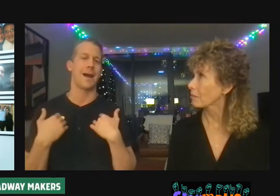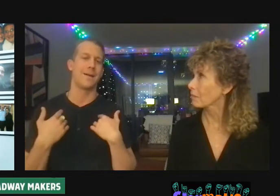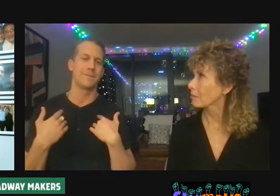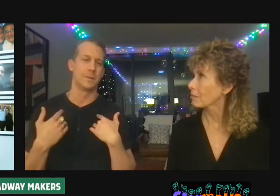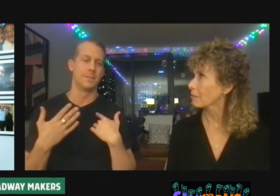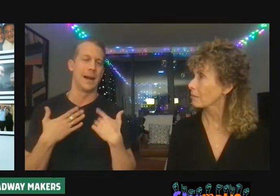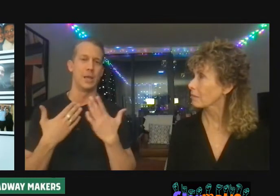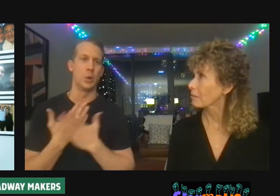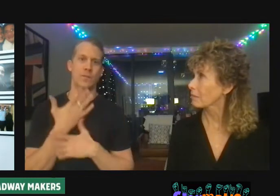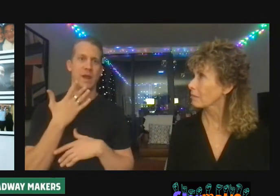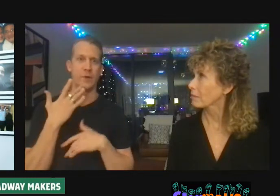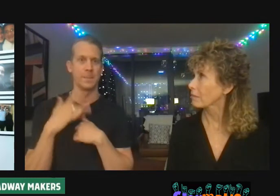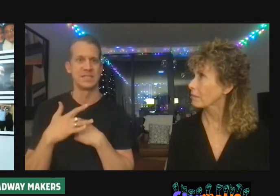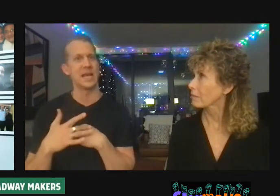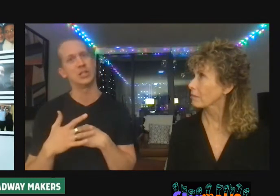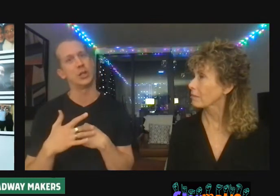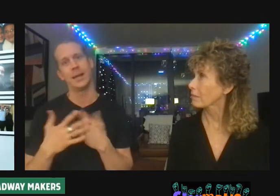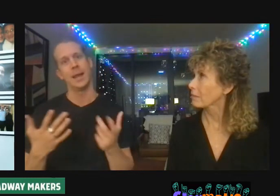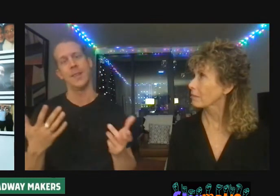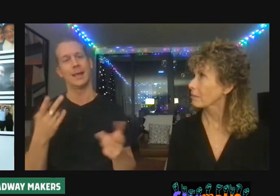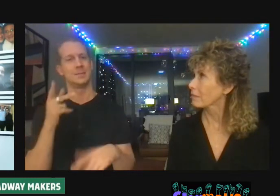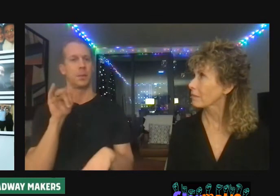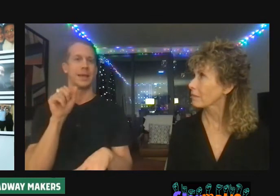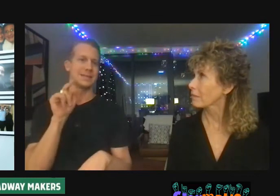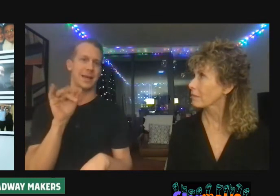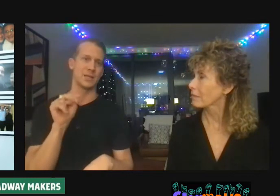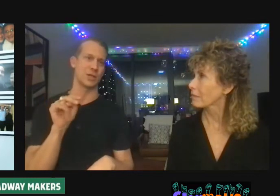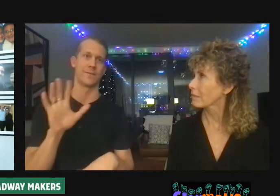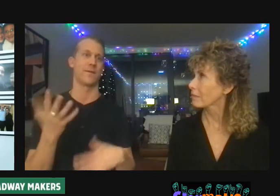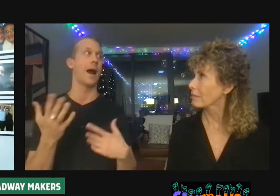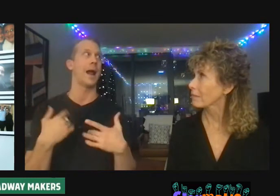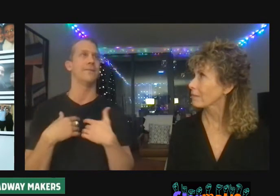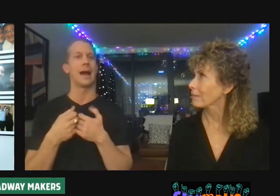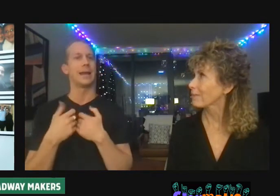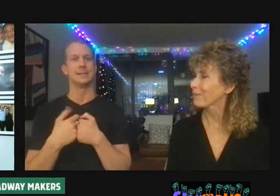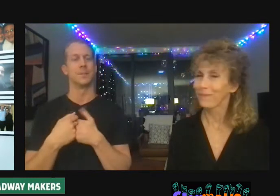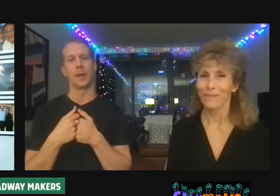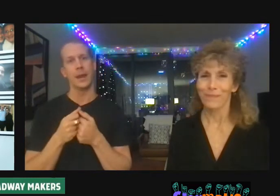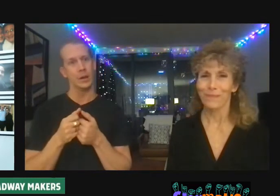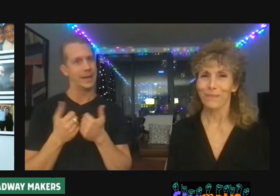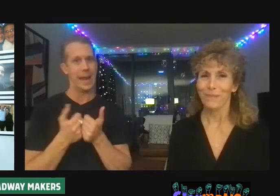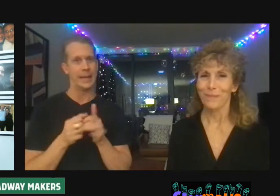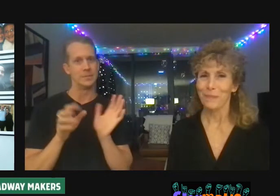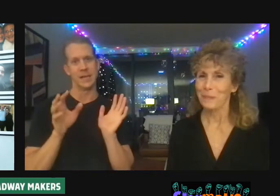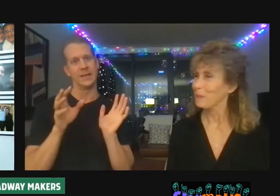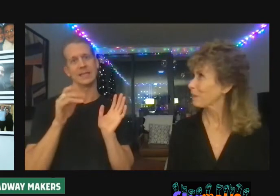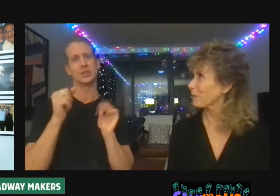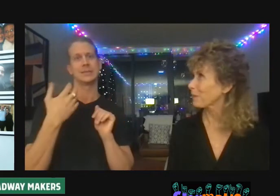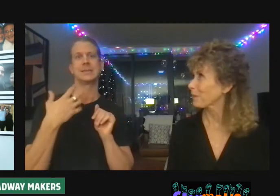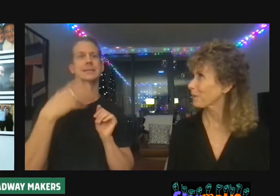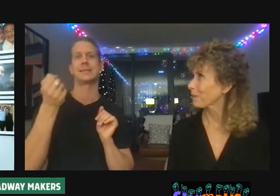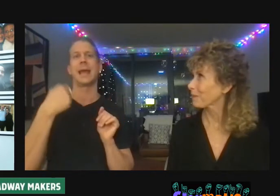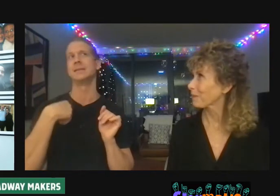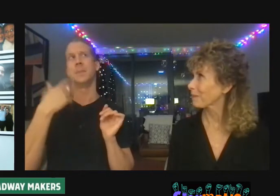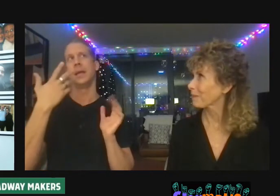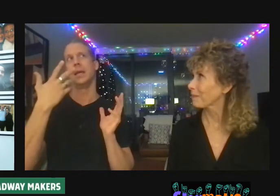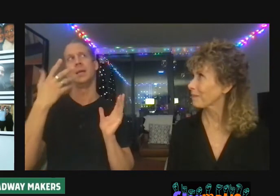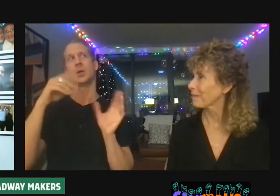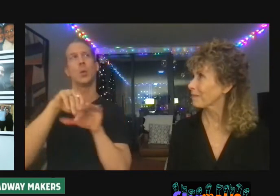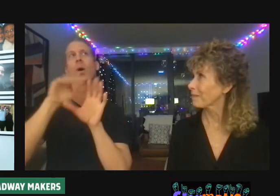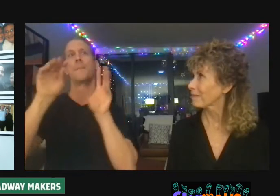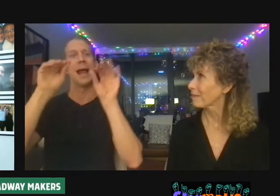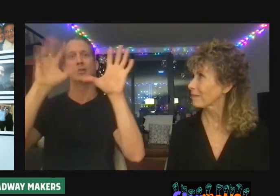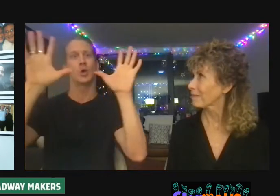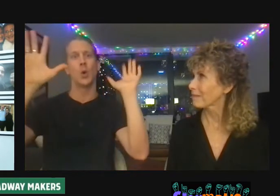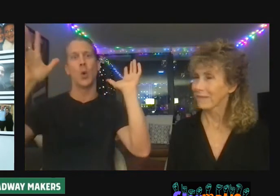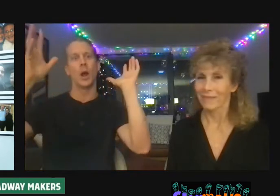I have my new favorite obsession, and that's PlayStation 5. I get to play a game, and that just takes me